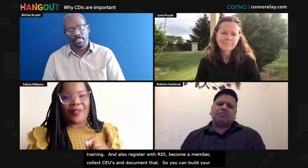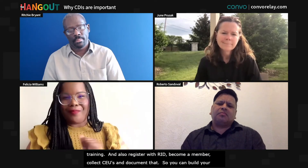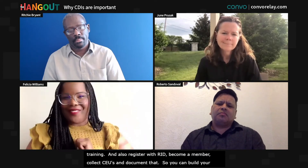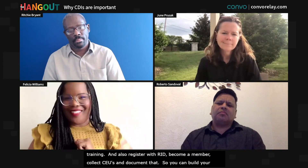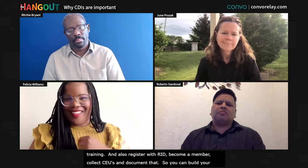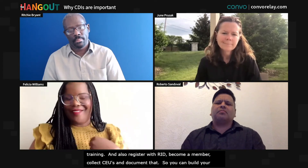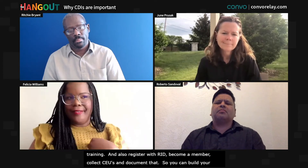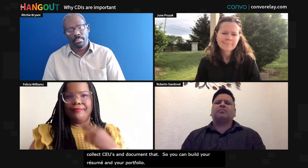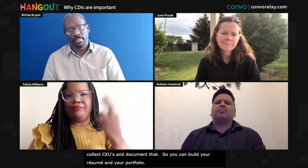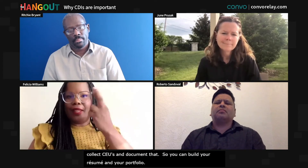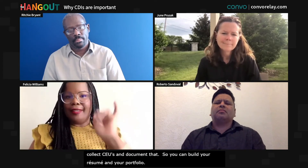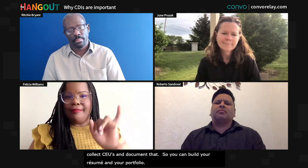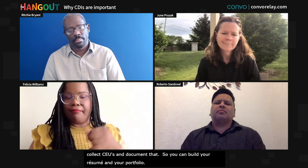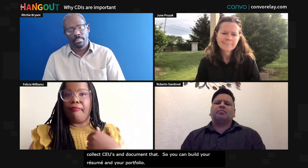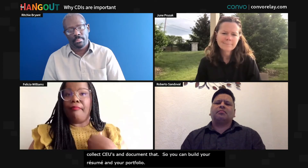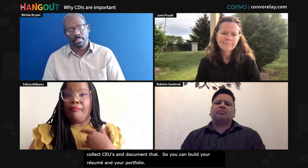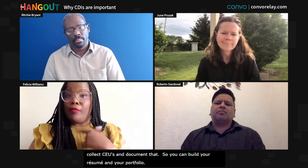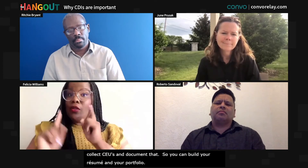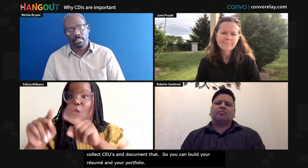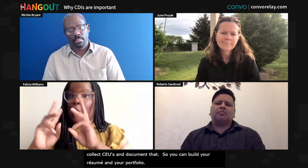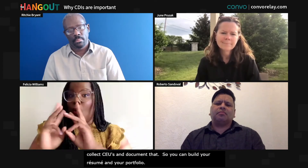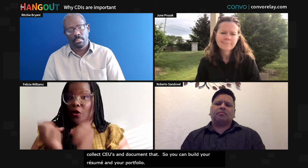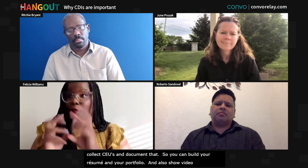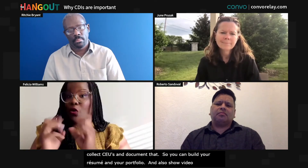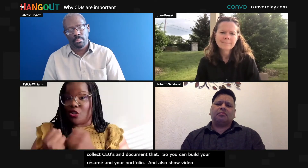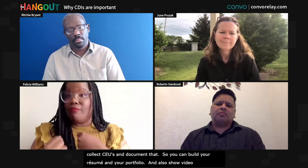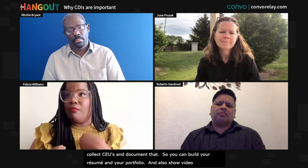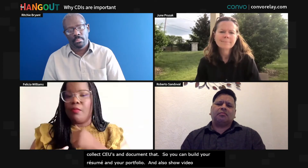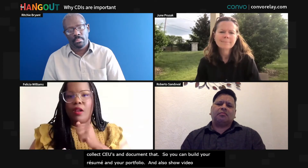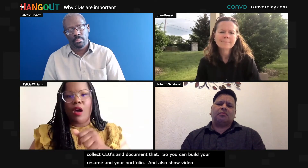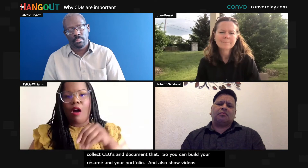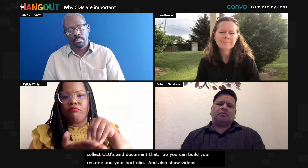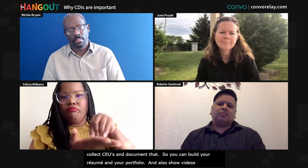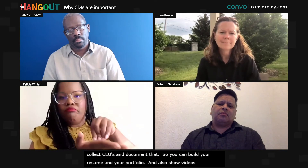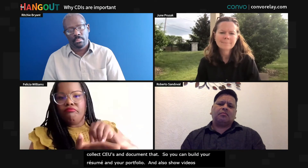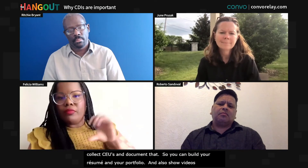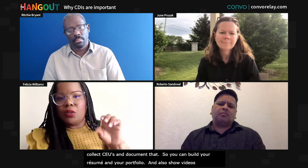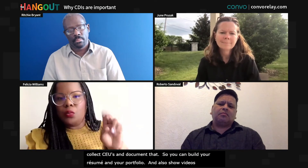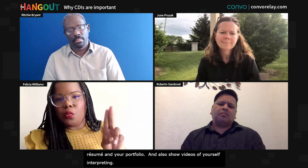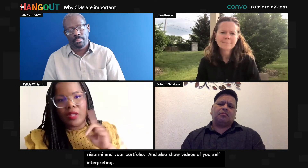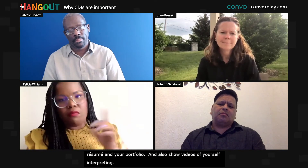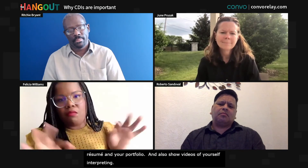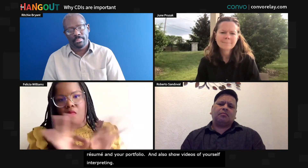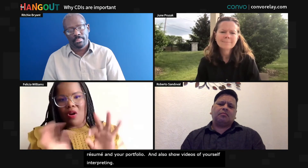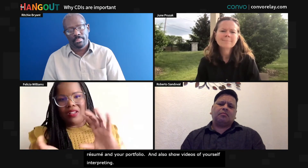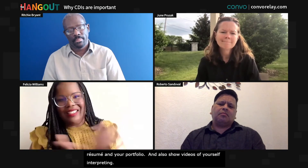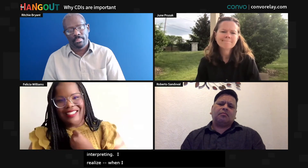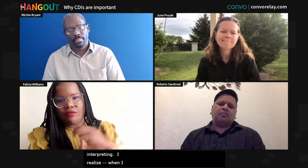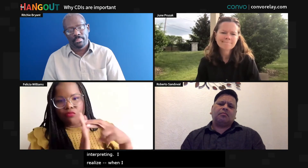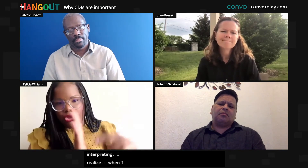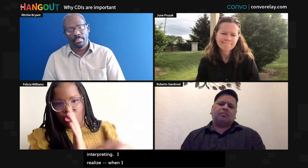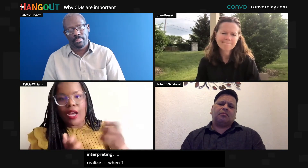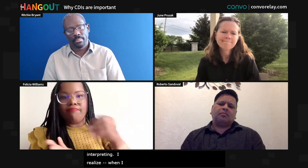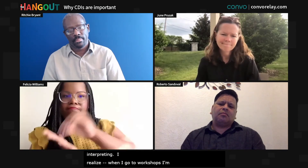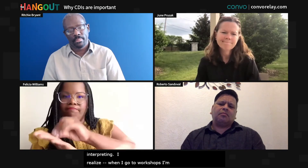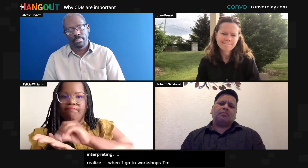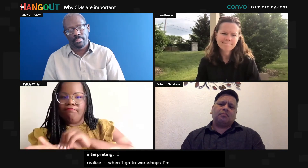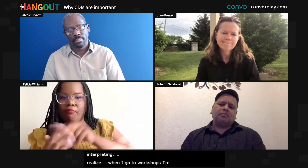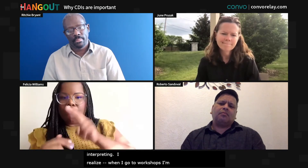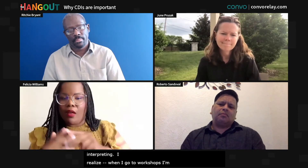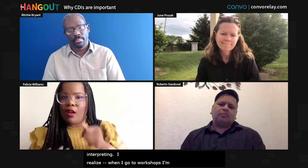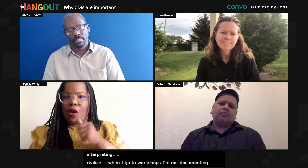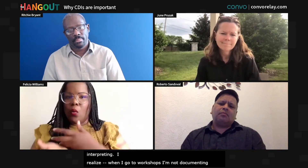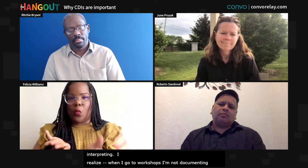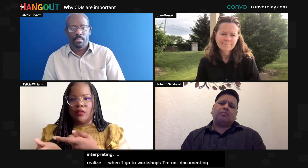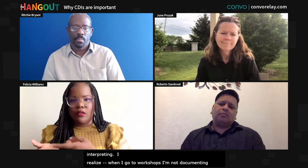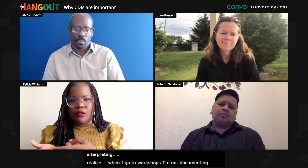and also show videos of yourself interpreting. I realize, when I go to workshops, I'm not documenting CEUs.